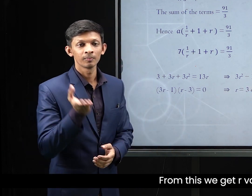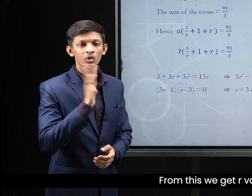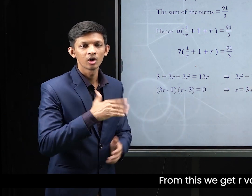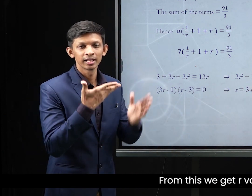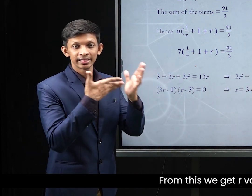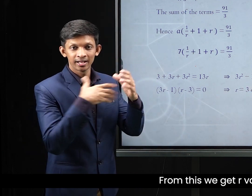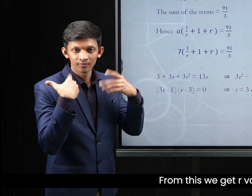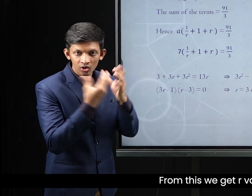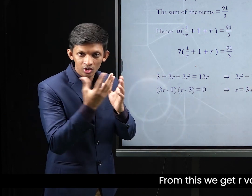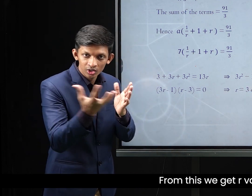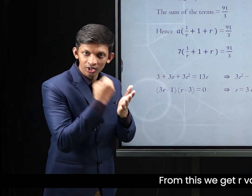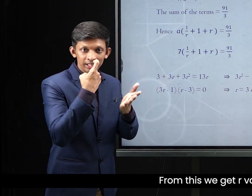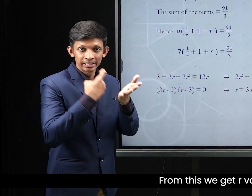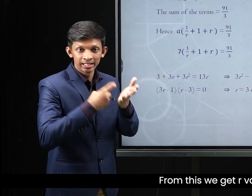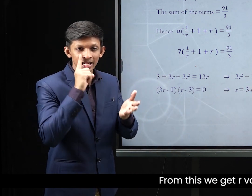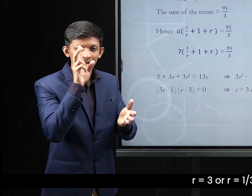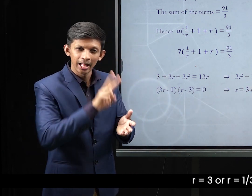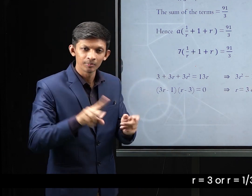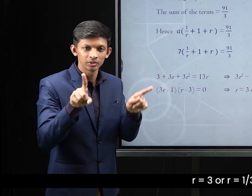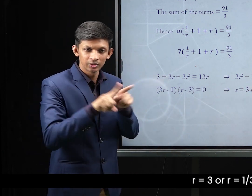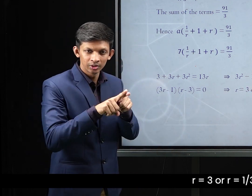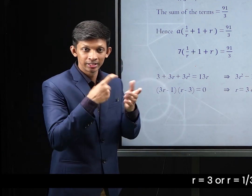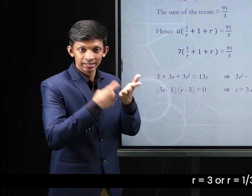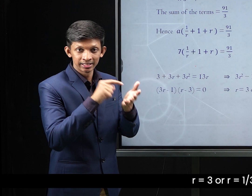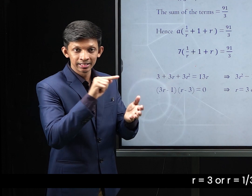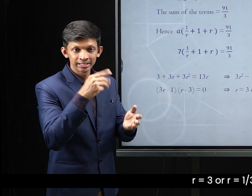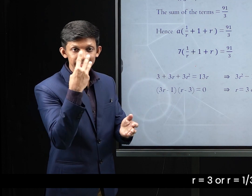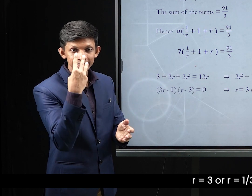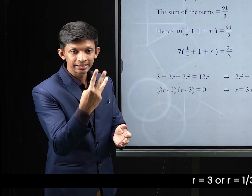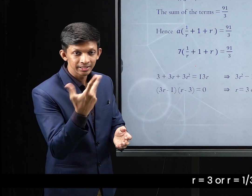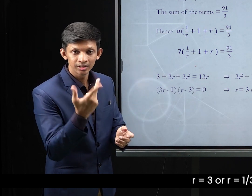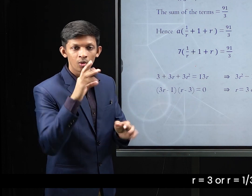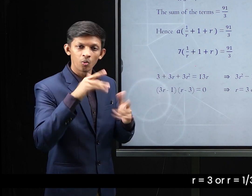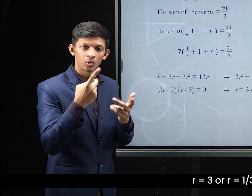From this, we get r values as r is equal to 3 or r is equal to 1 by 3.